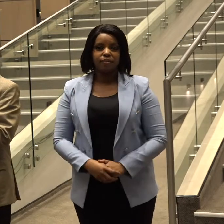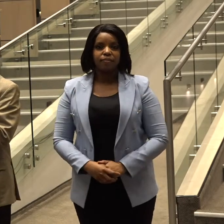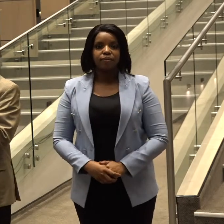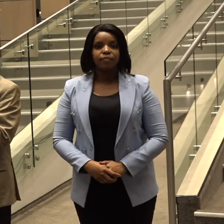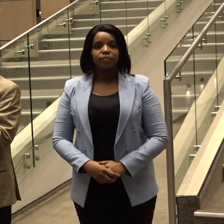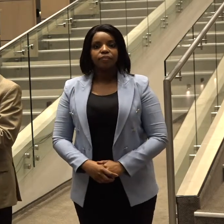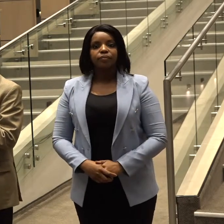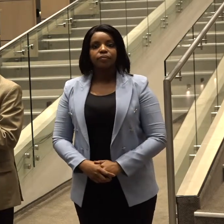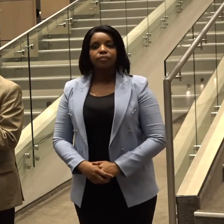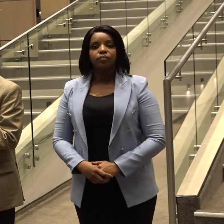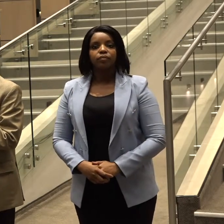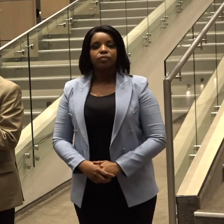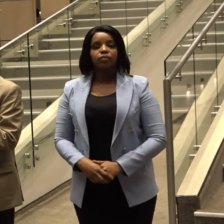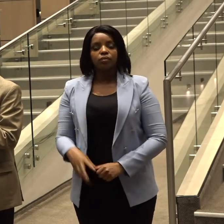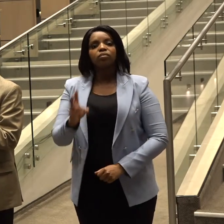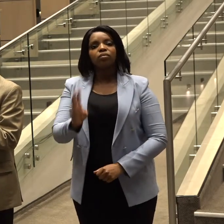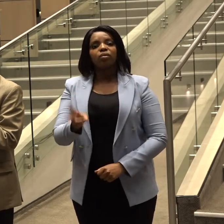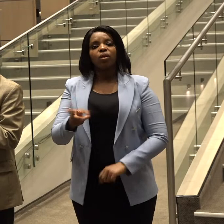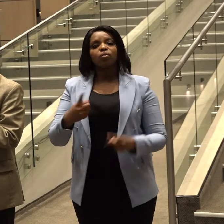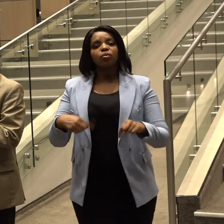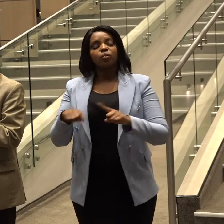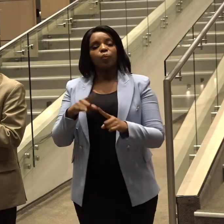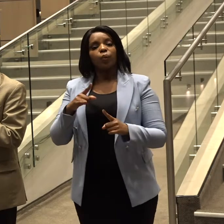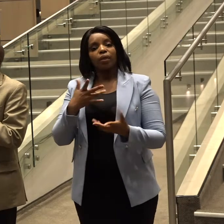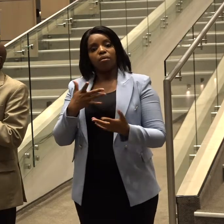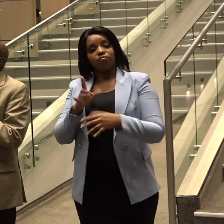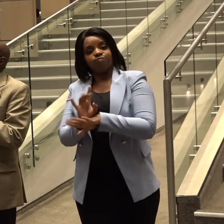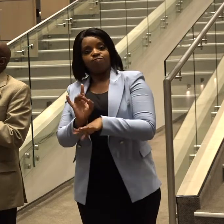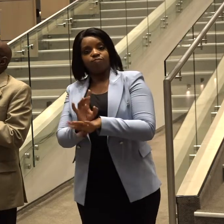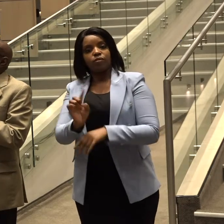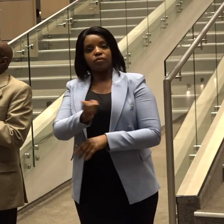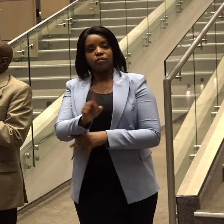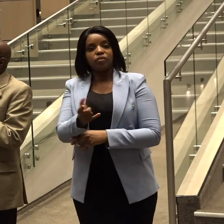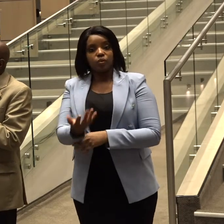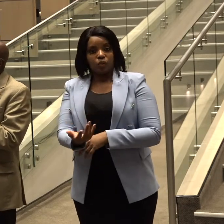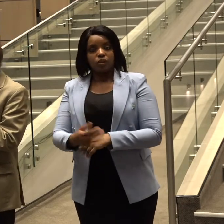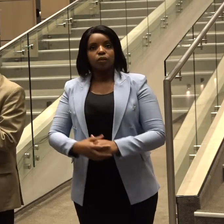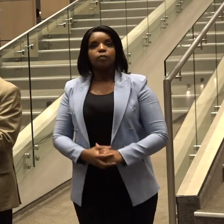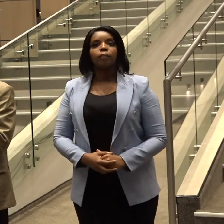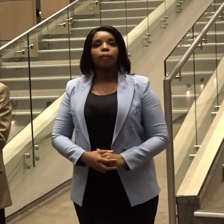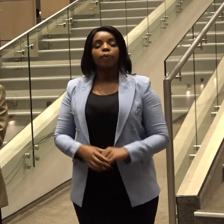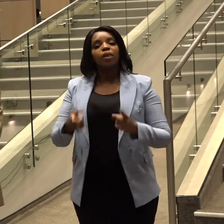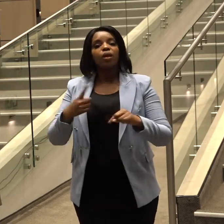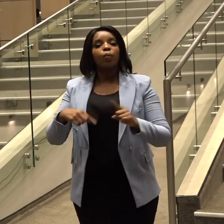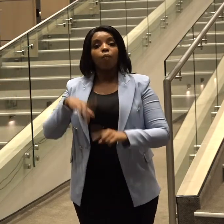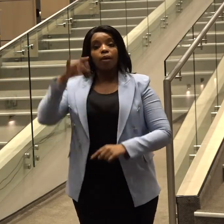we would also suggest that our contribution